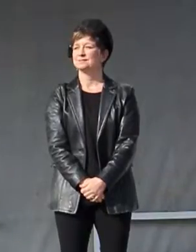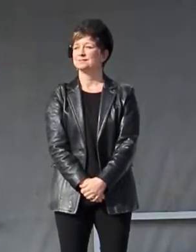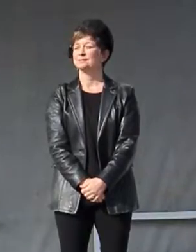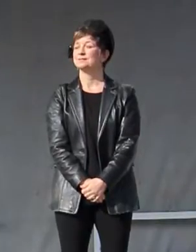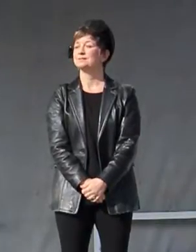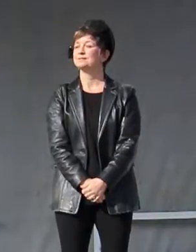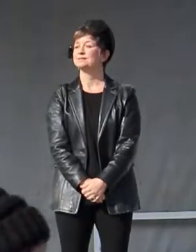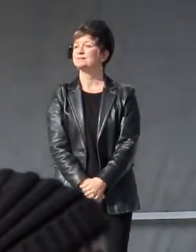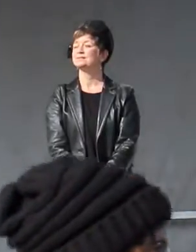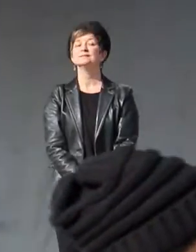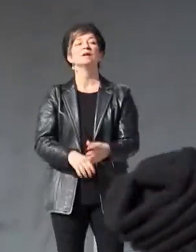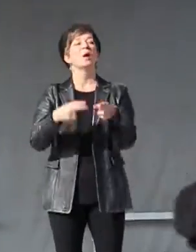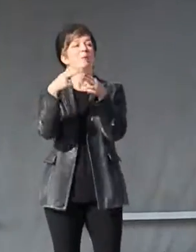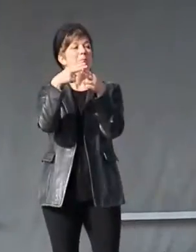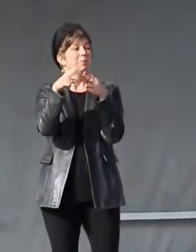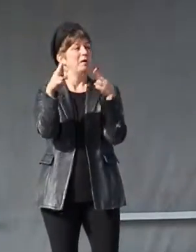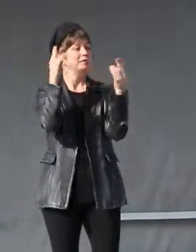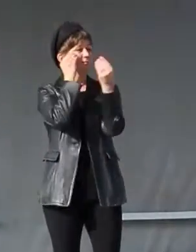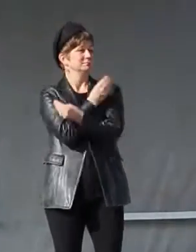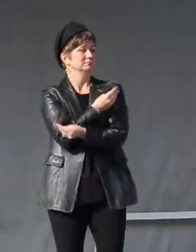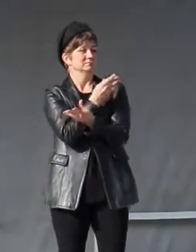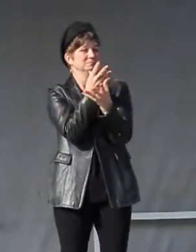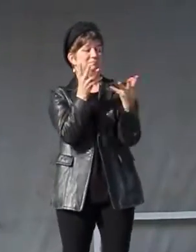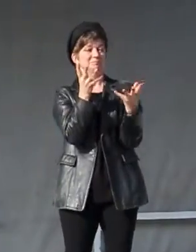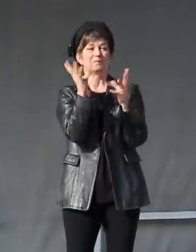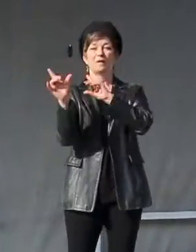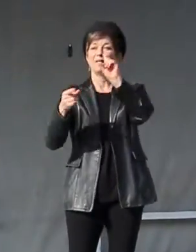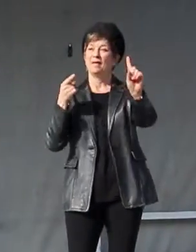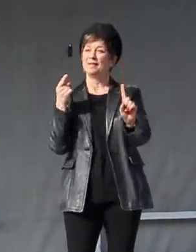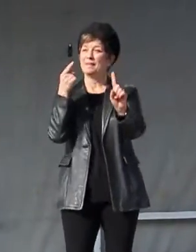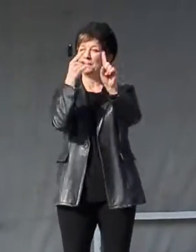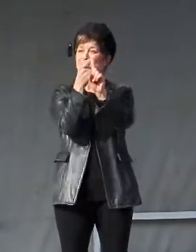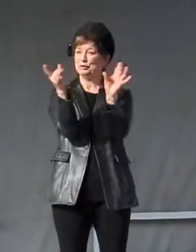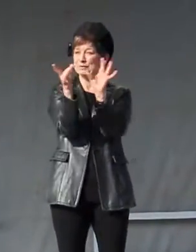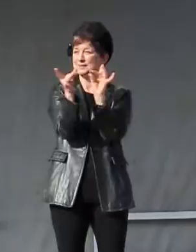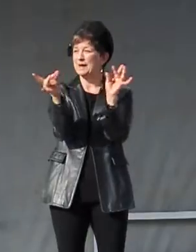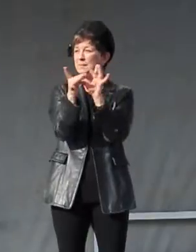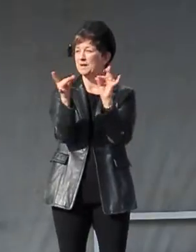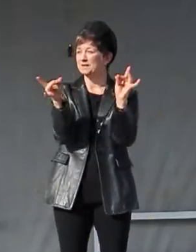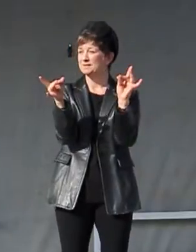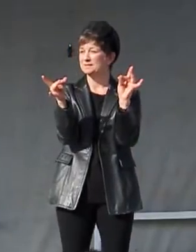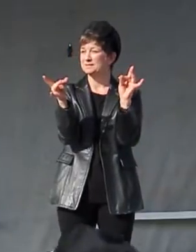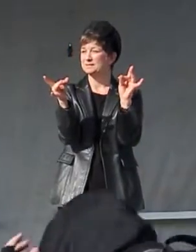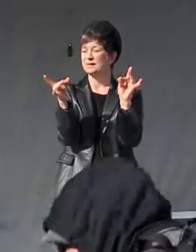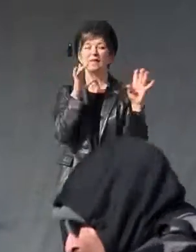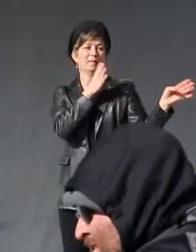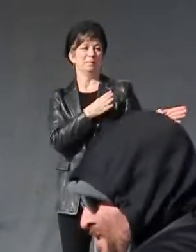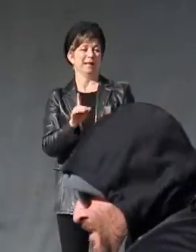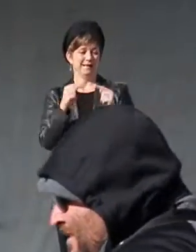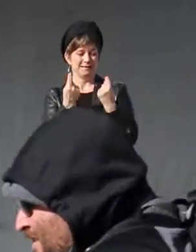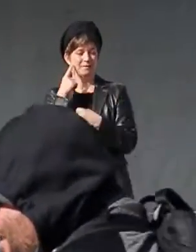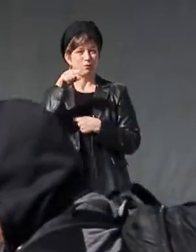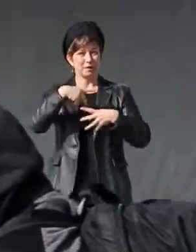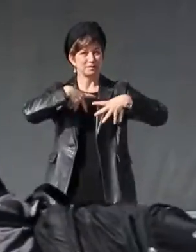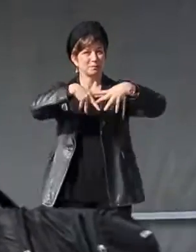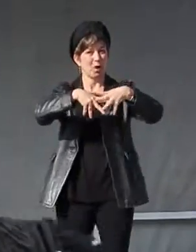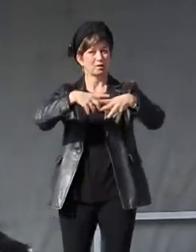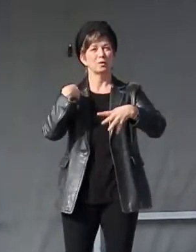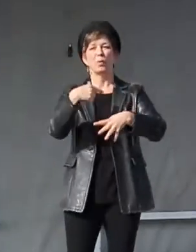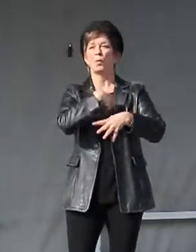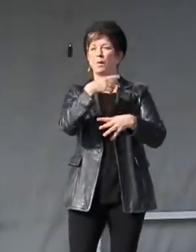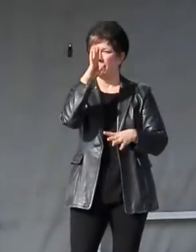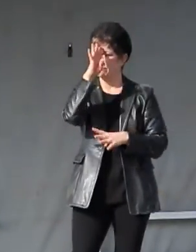So I'd briefly like to share with you the mission statement that the planning team of this entire march put